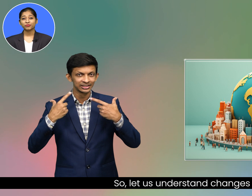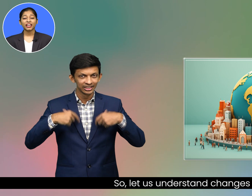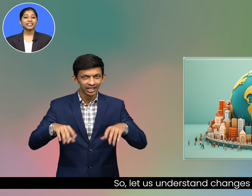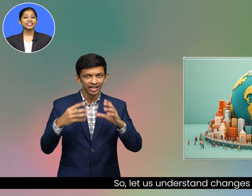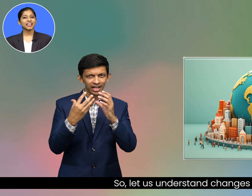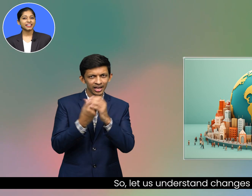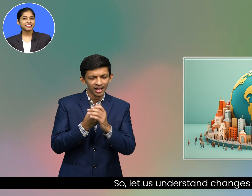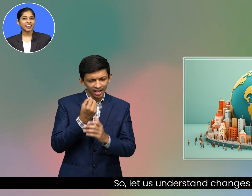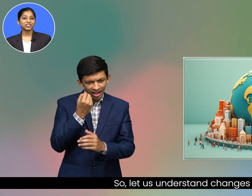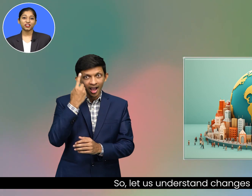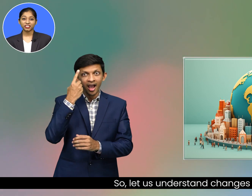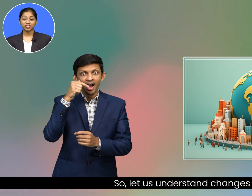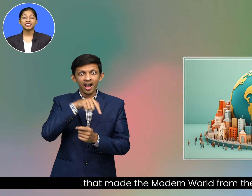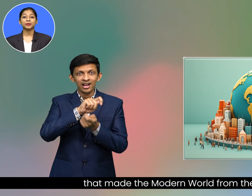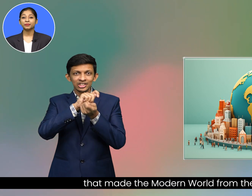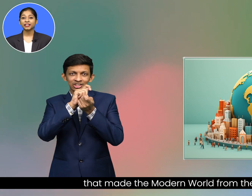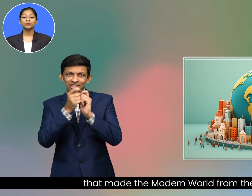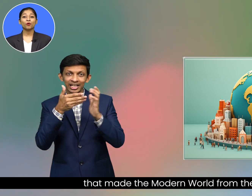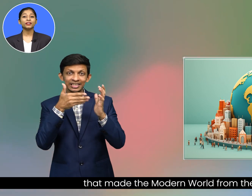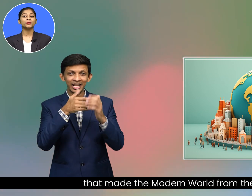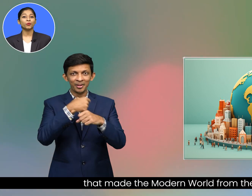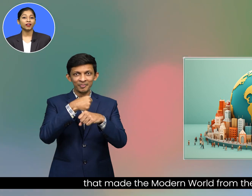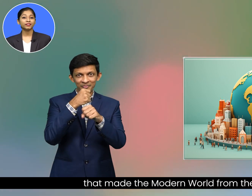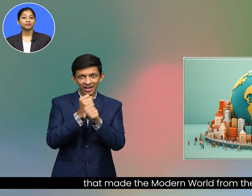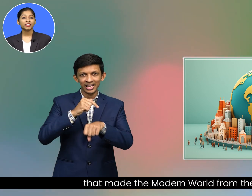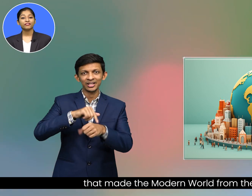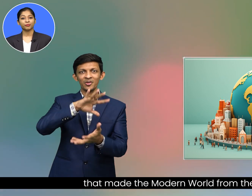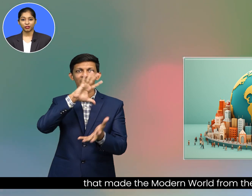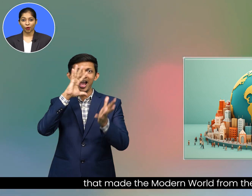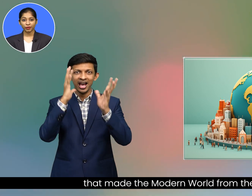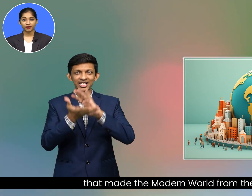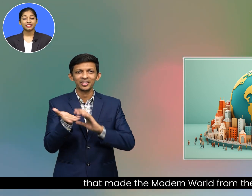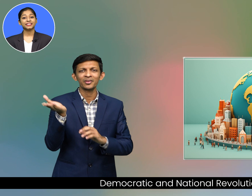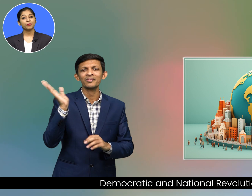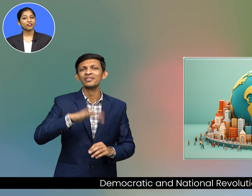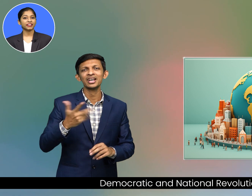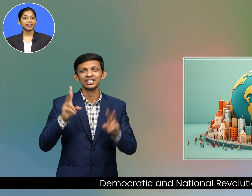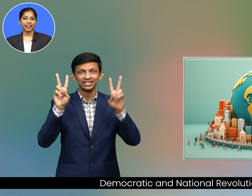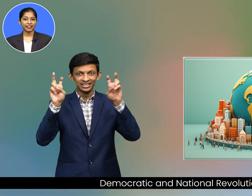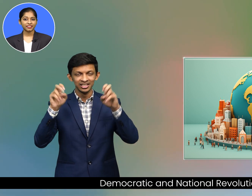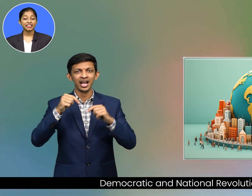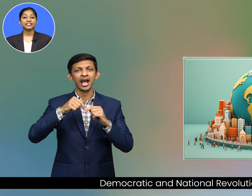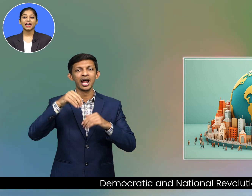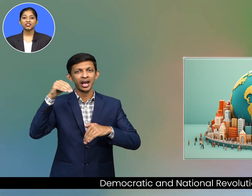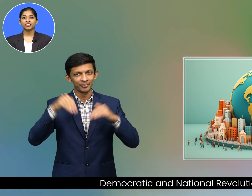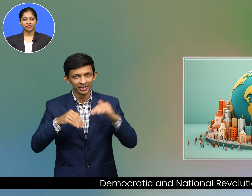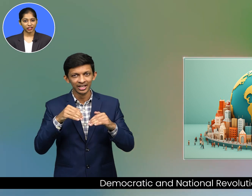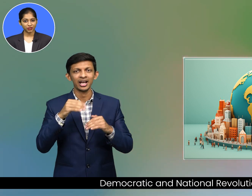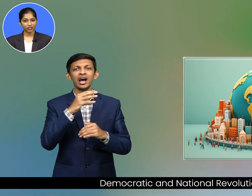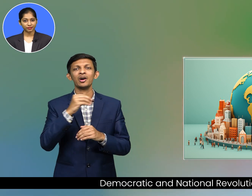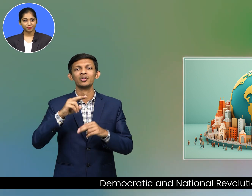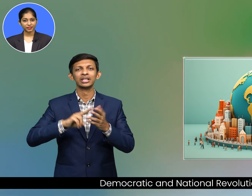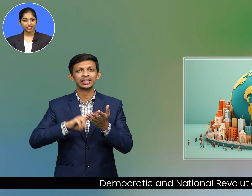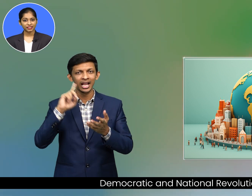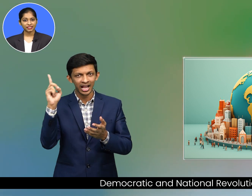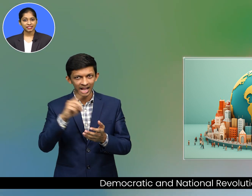So, let us understand changes that made the modern world from the topic democratic and national